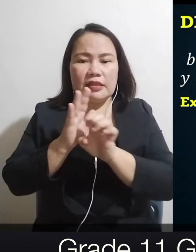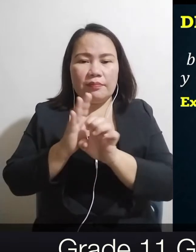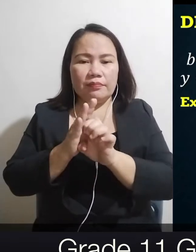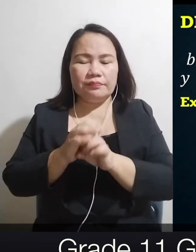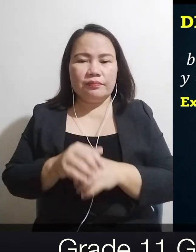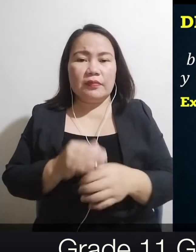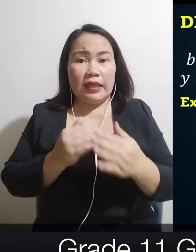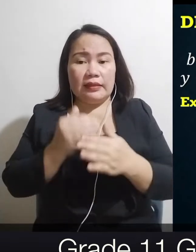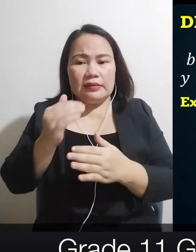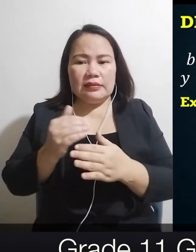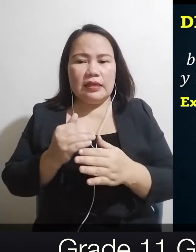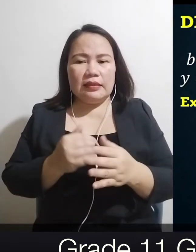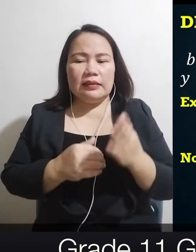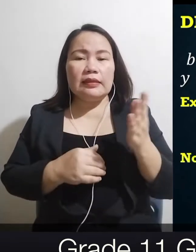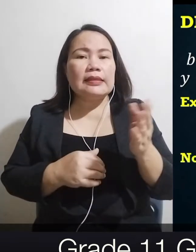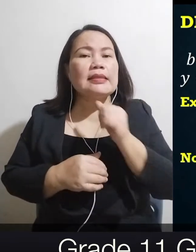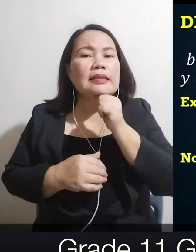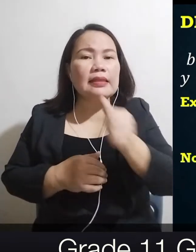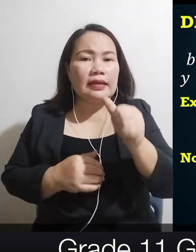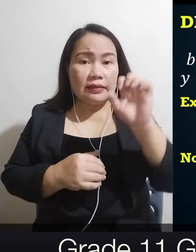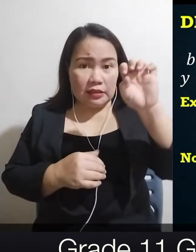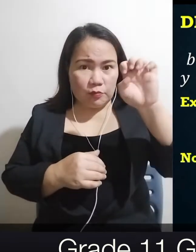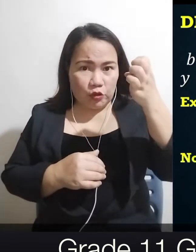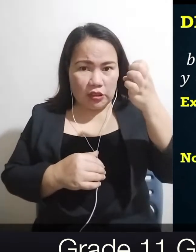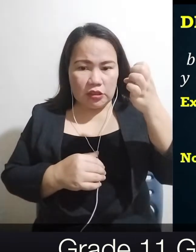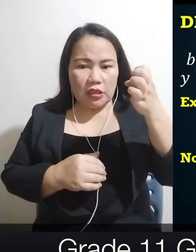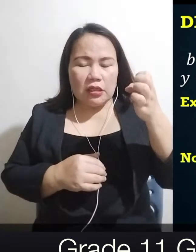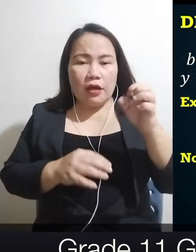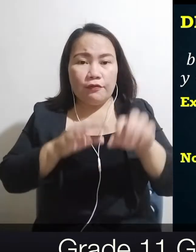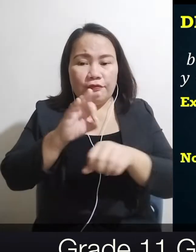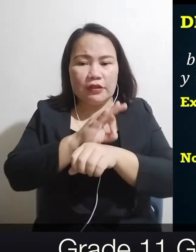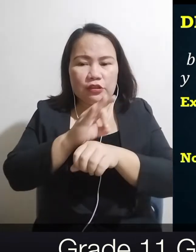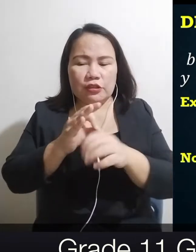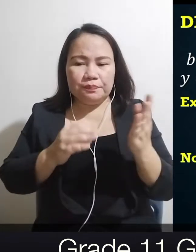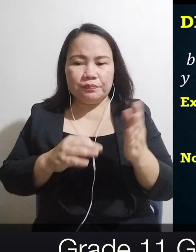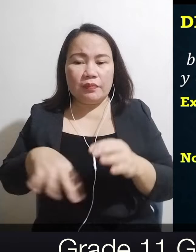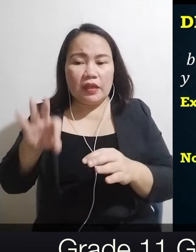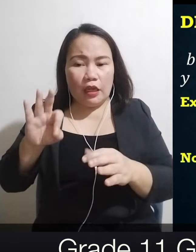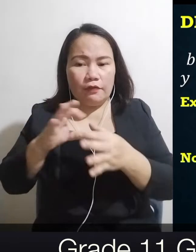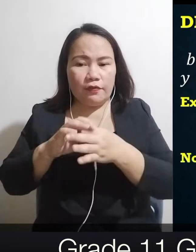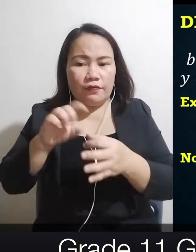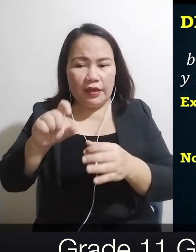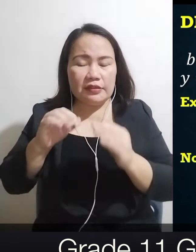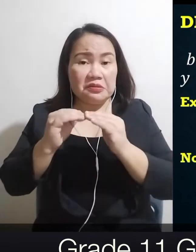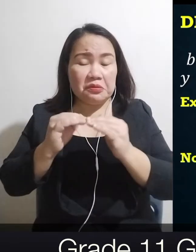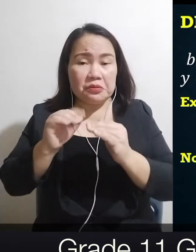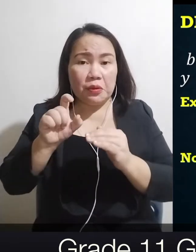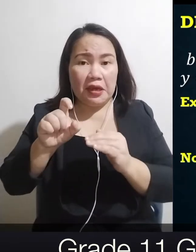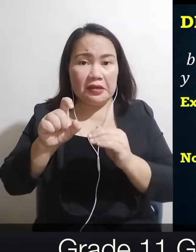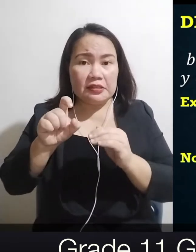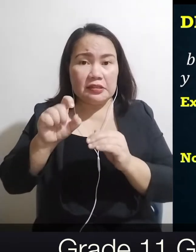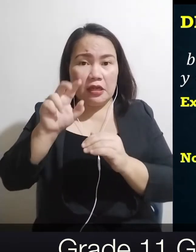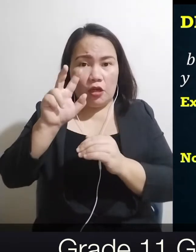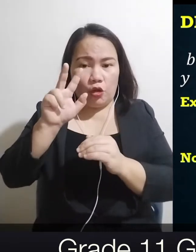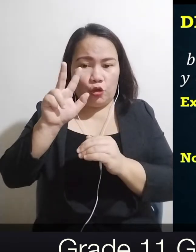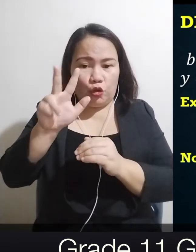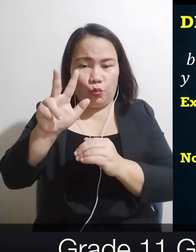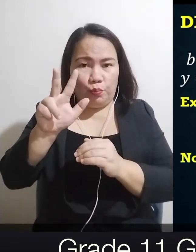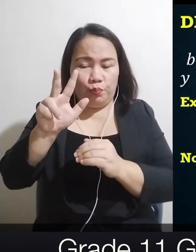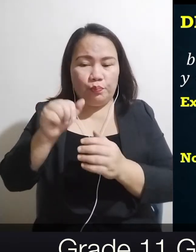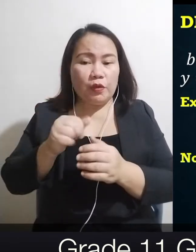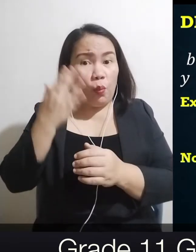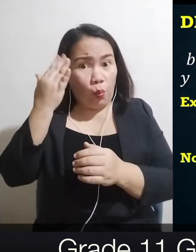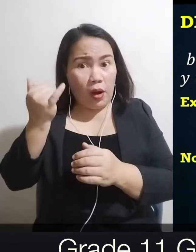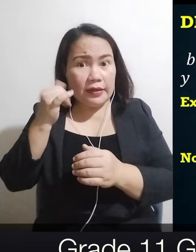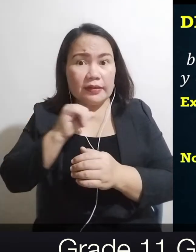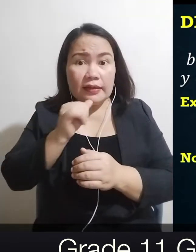hindi exponential function. So, f of x is equal to x cubed. Bakit hindi siya exponential